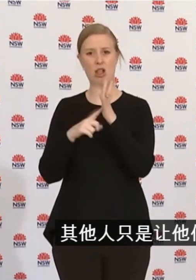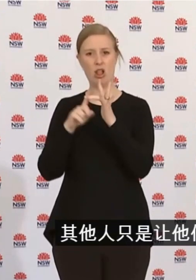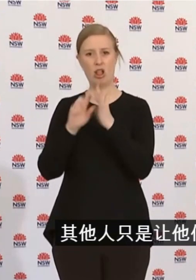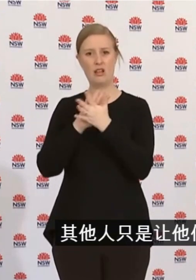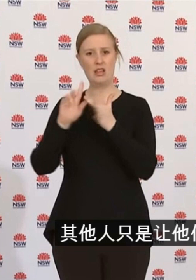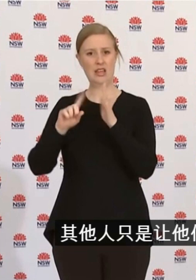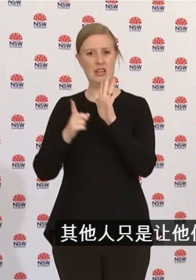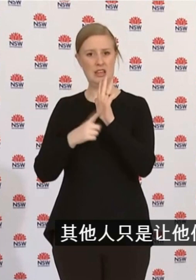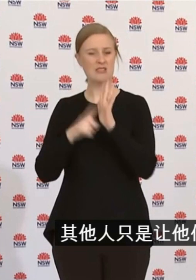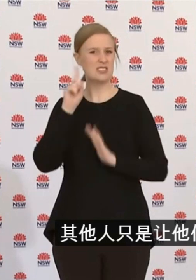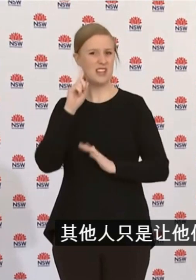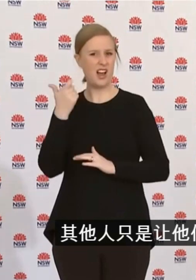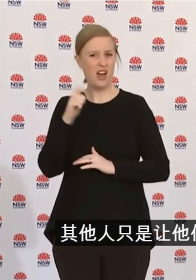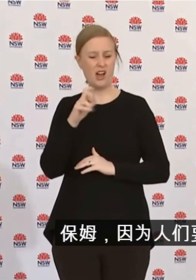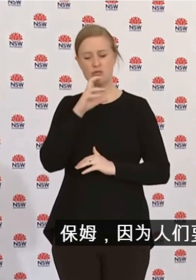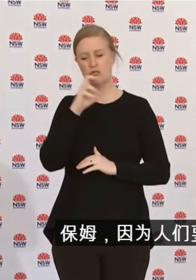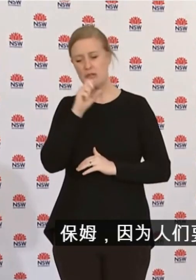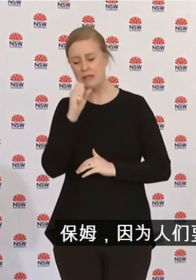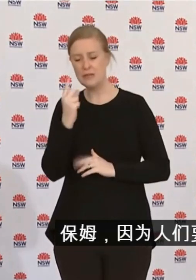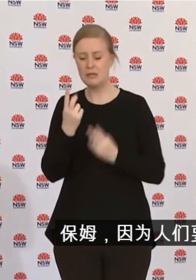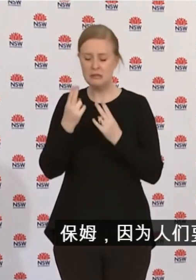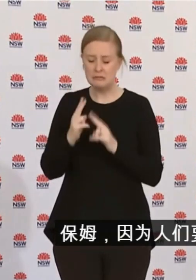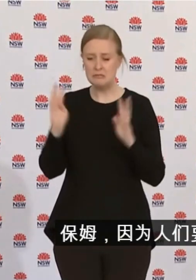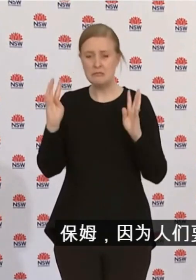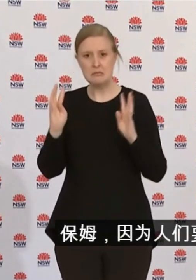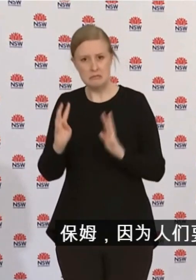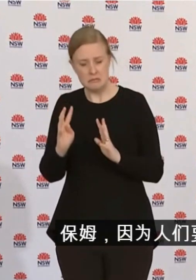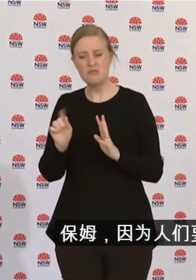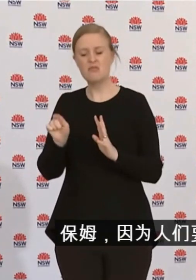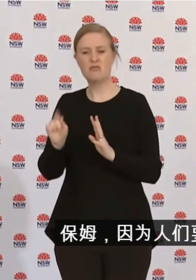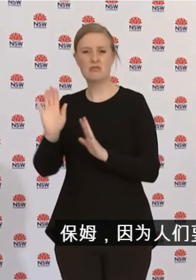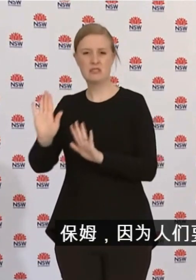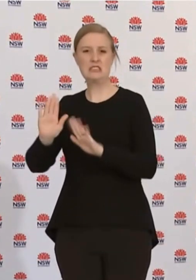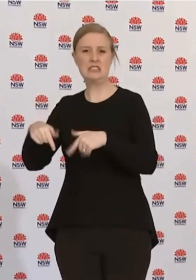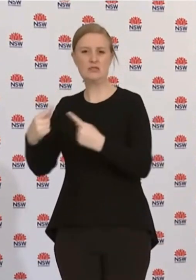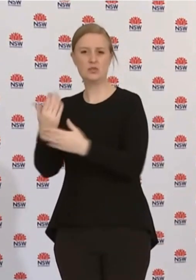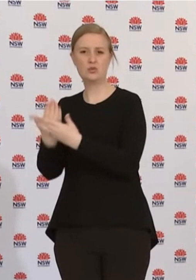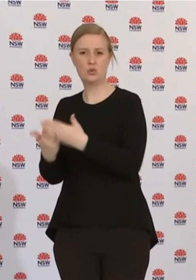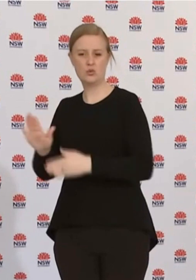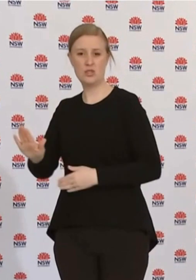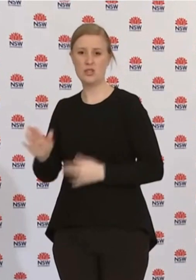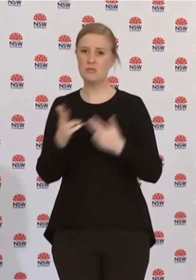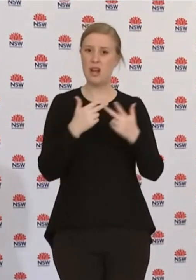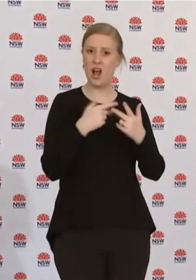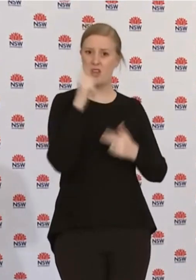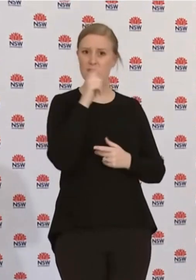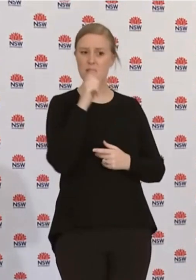share a meal and to socialise, or is it babysitting because people are going out to work? What's the nature of these gatherings?